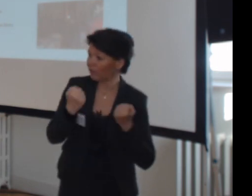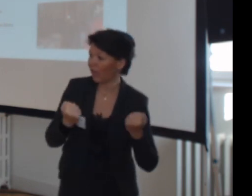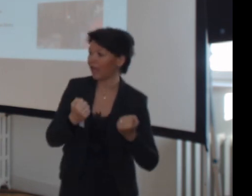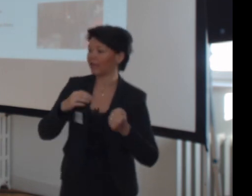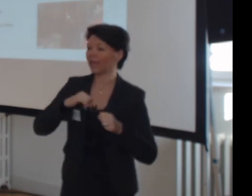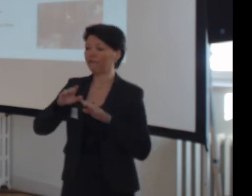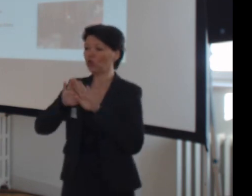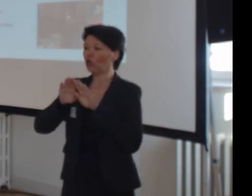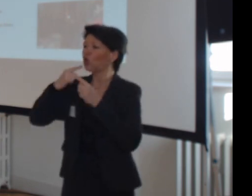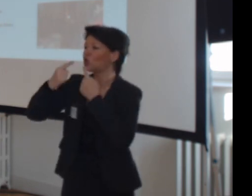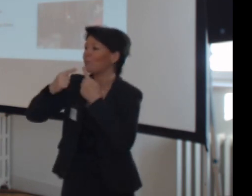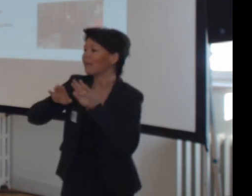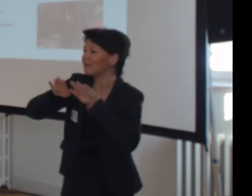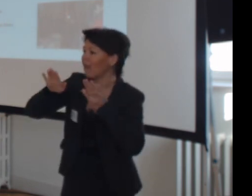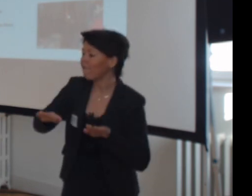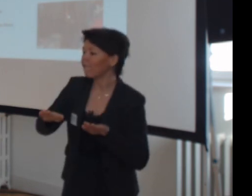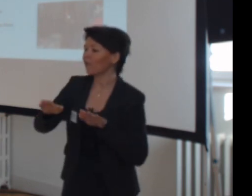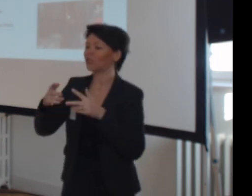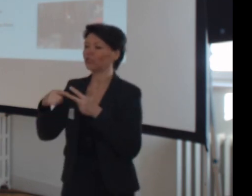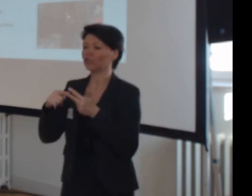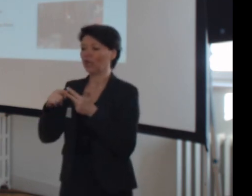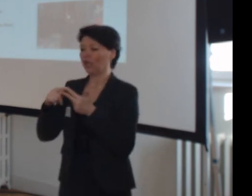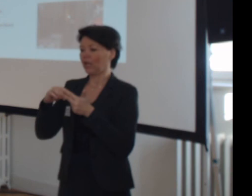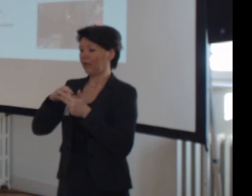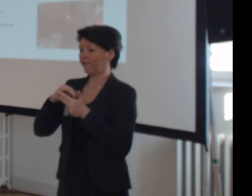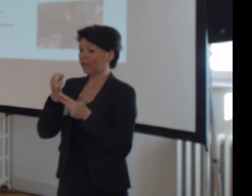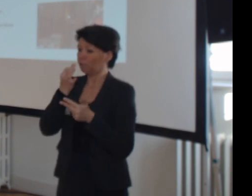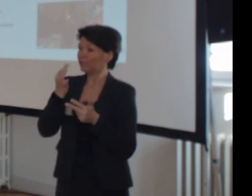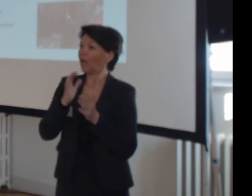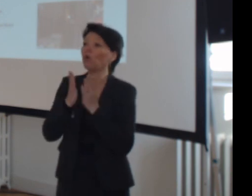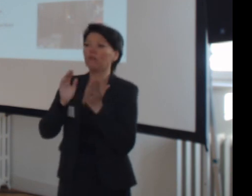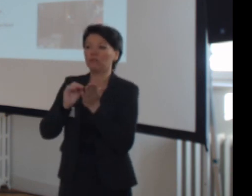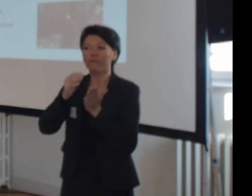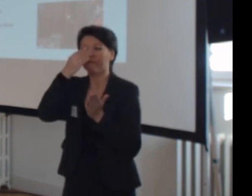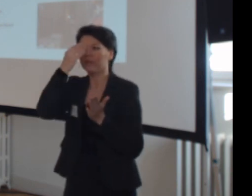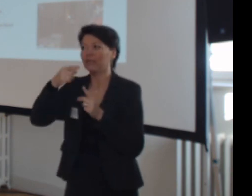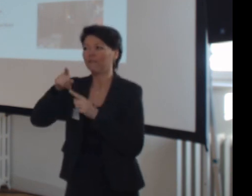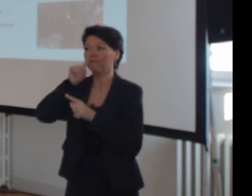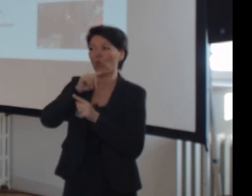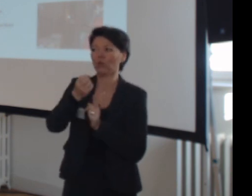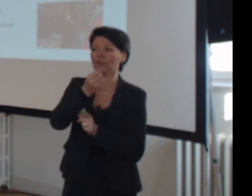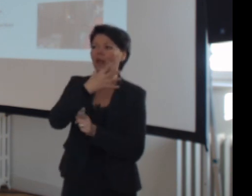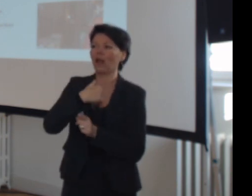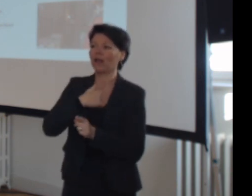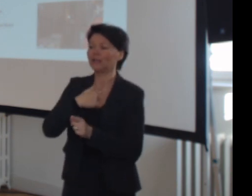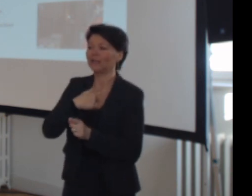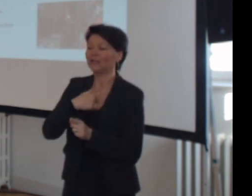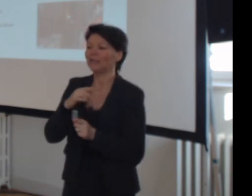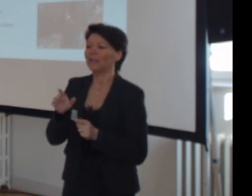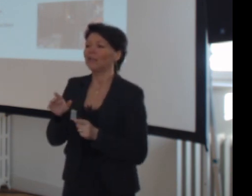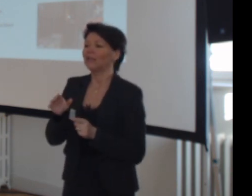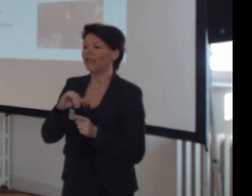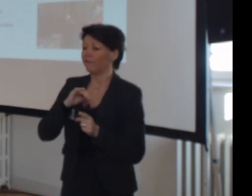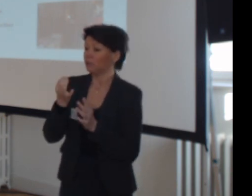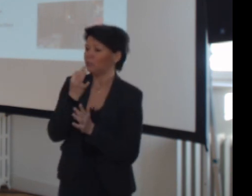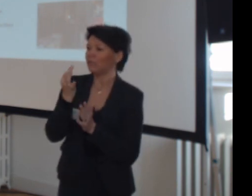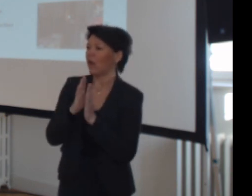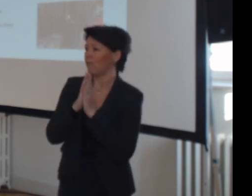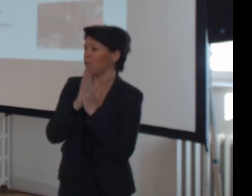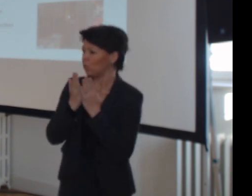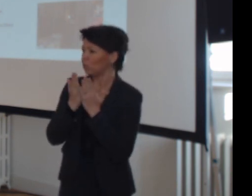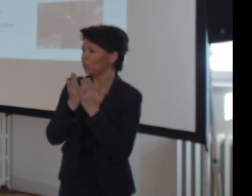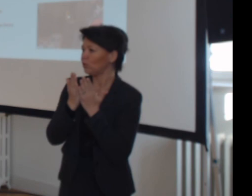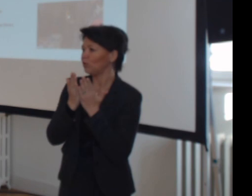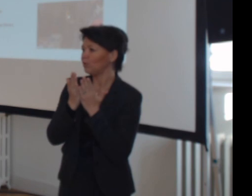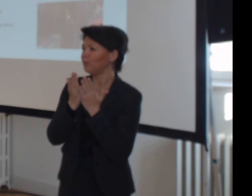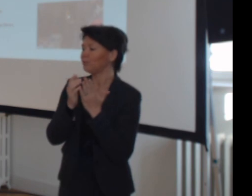tables, about the special books. I forgot to mention in the previous slide, special books to which Saskia